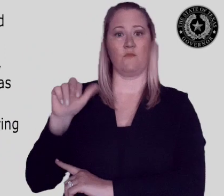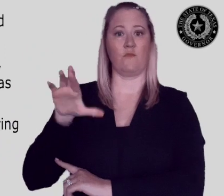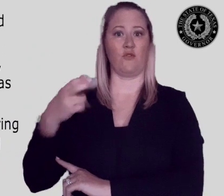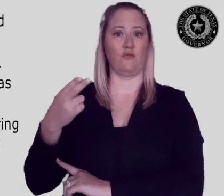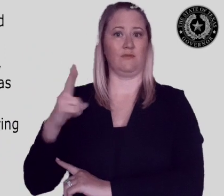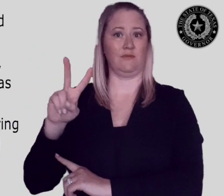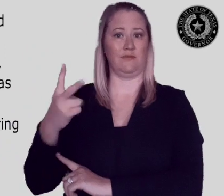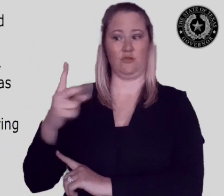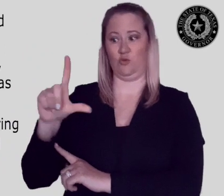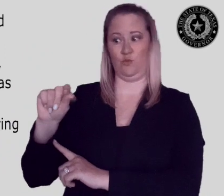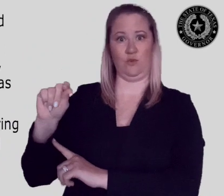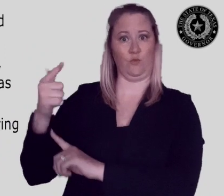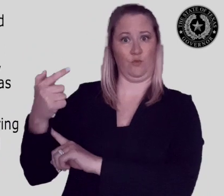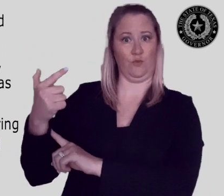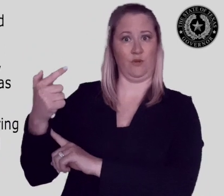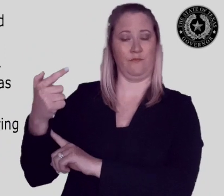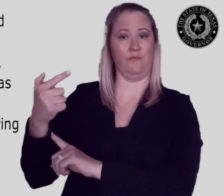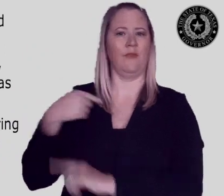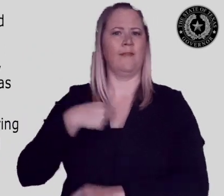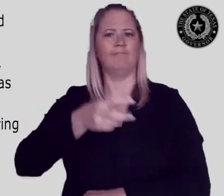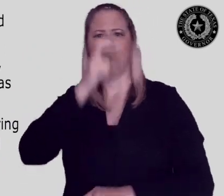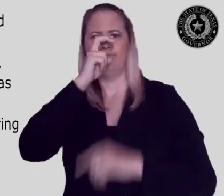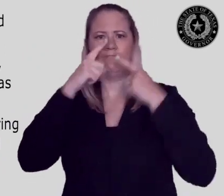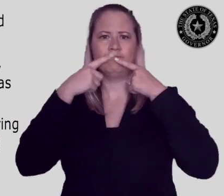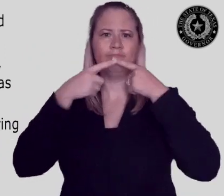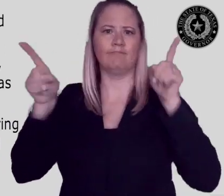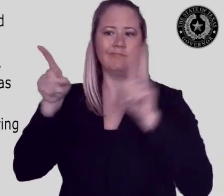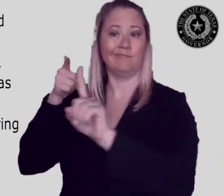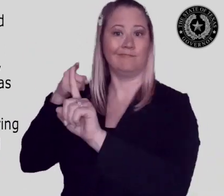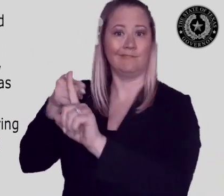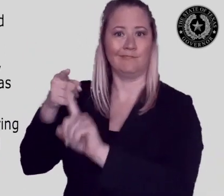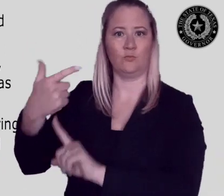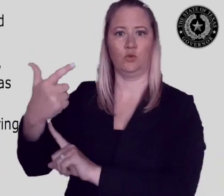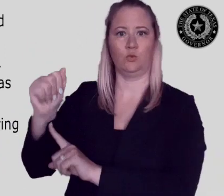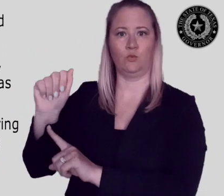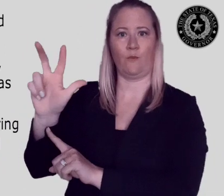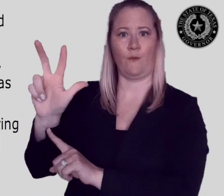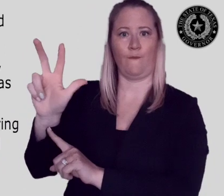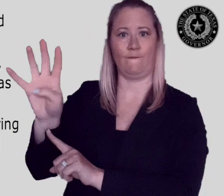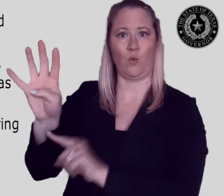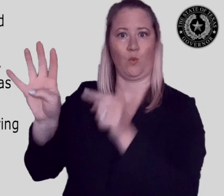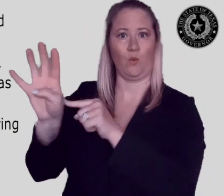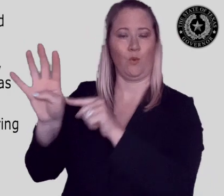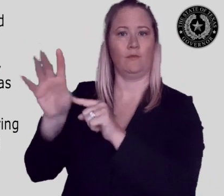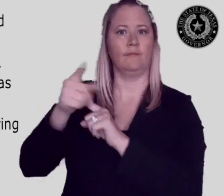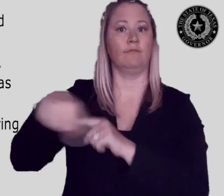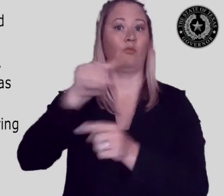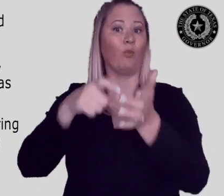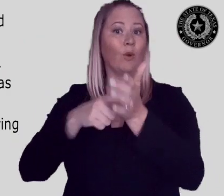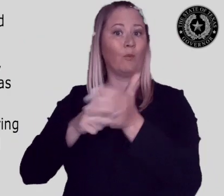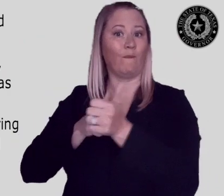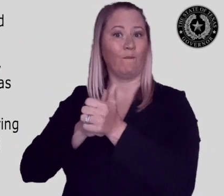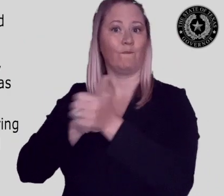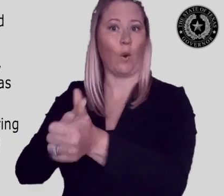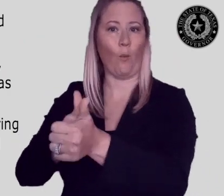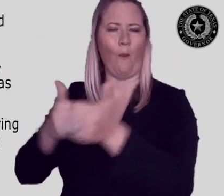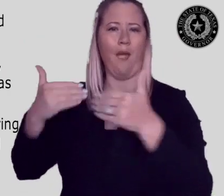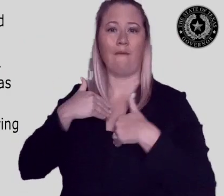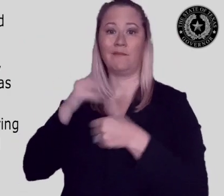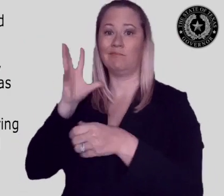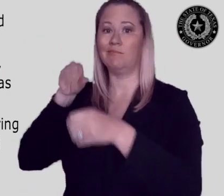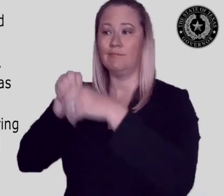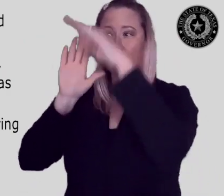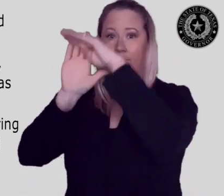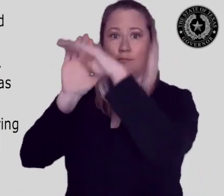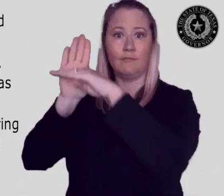whereas I issued Executive Order GA-34 on March 2, 2021, to open Texas